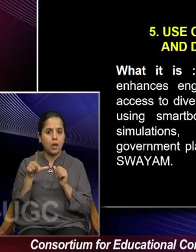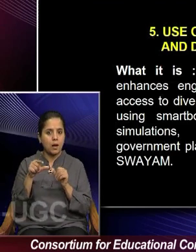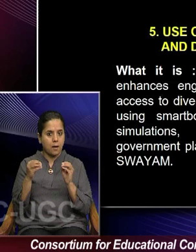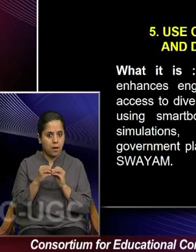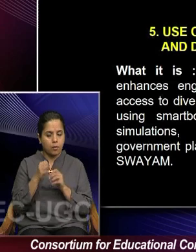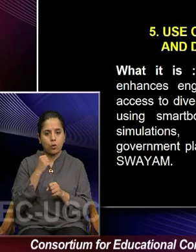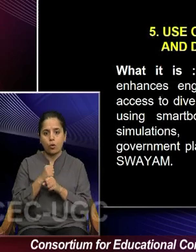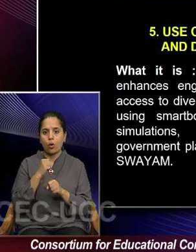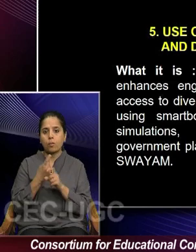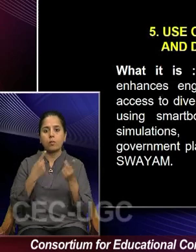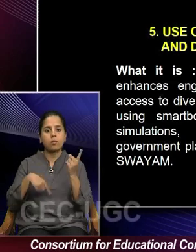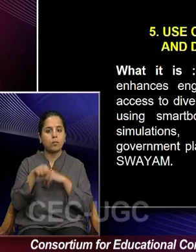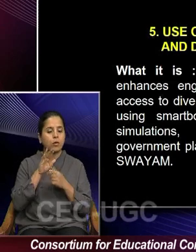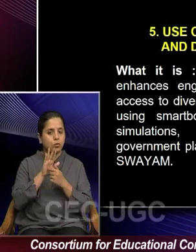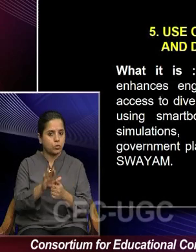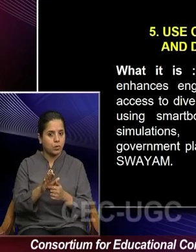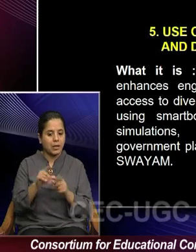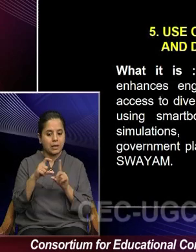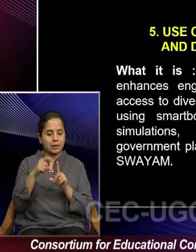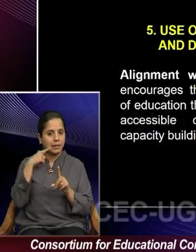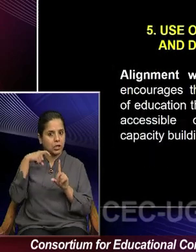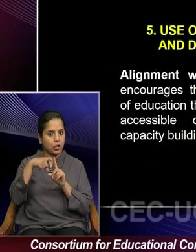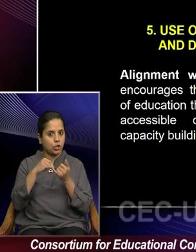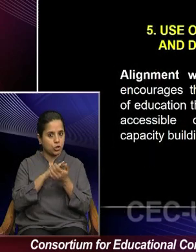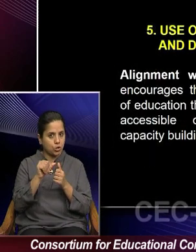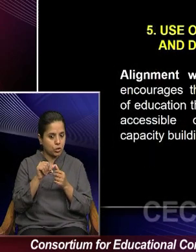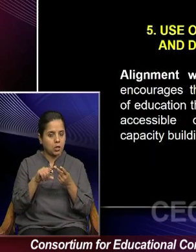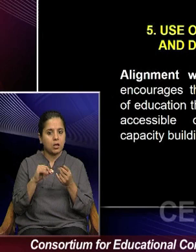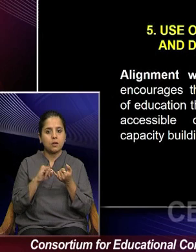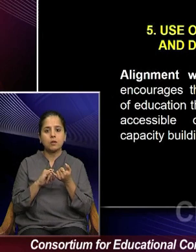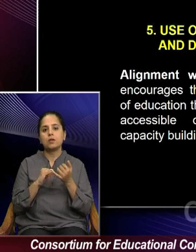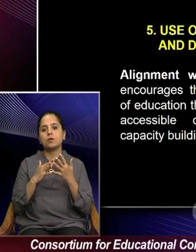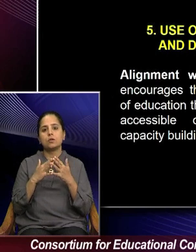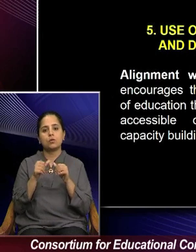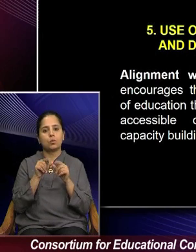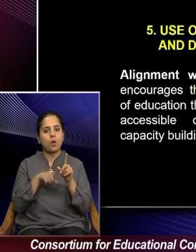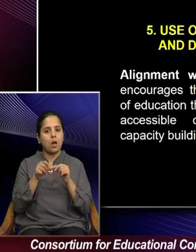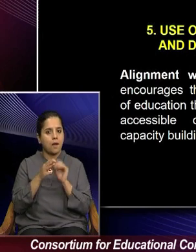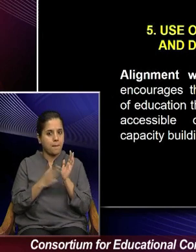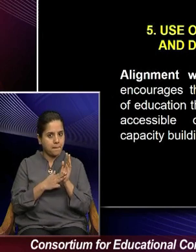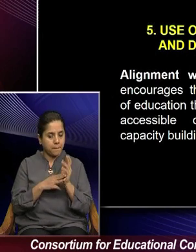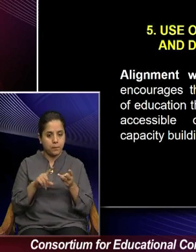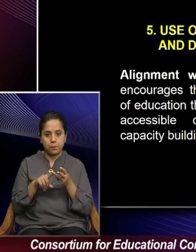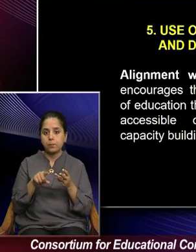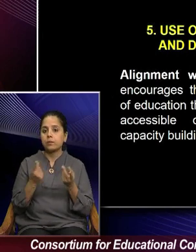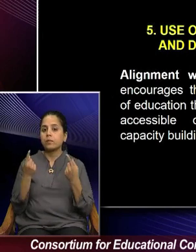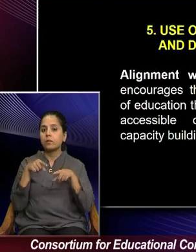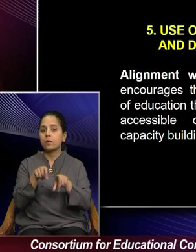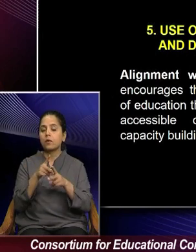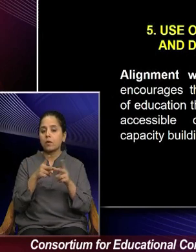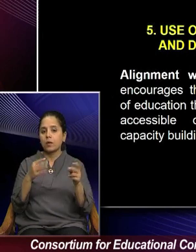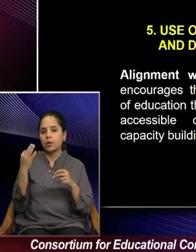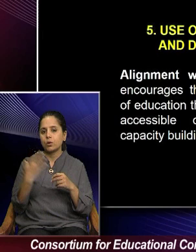government platforms like Diksha and Swayam. It is also aligned with the